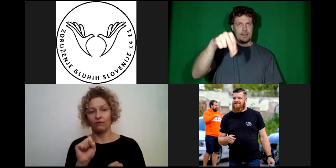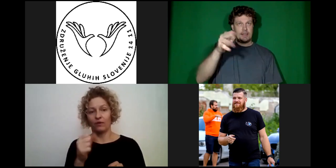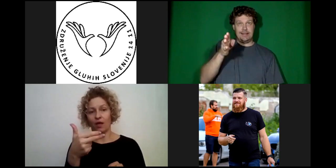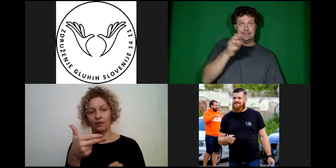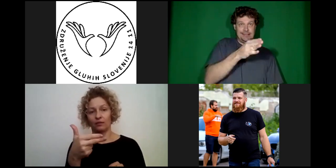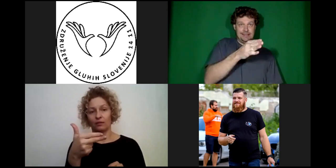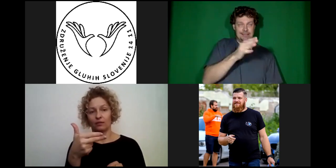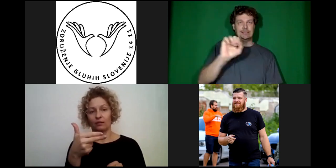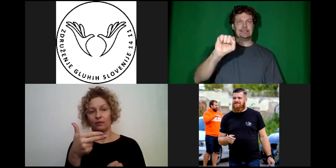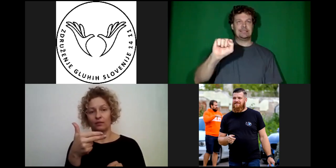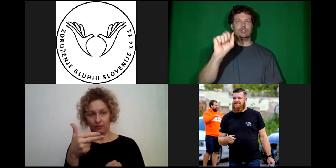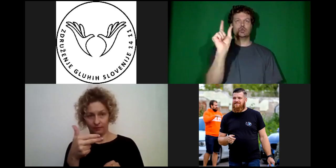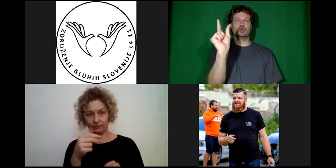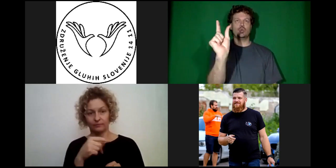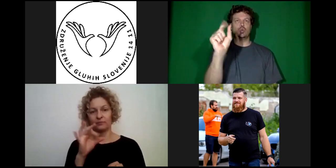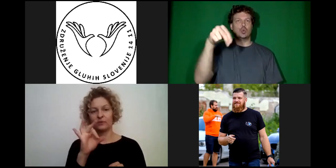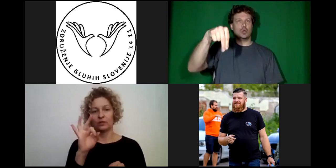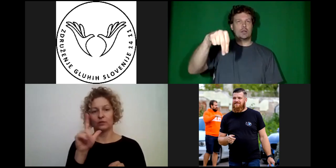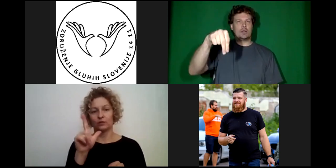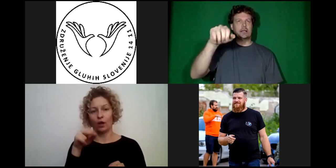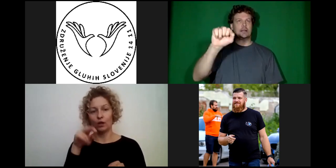His name was Ivan.